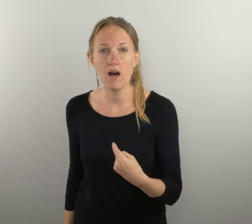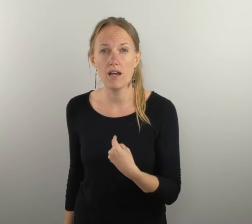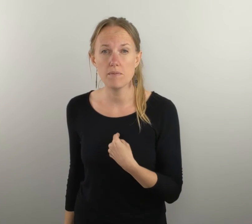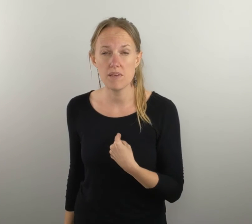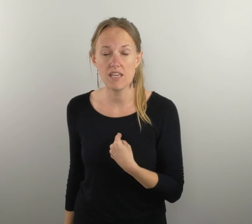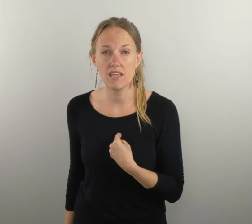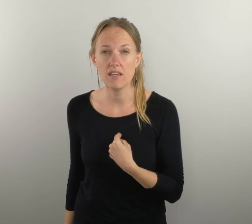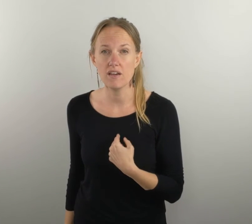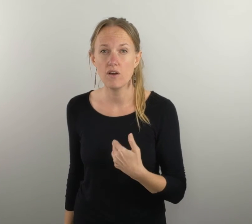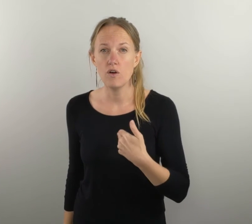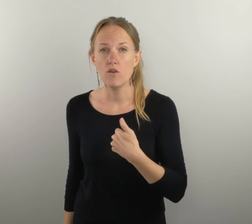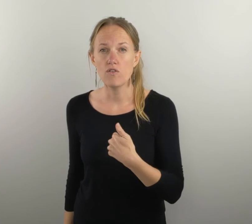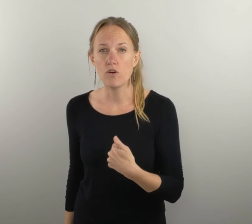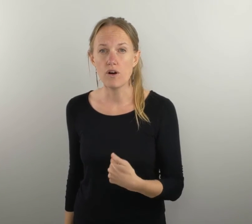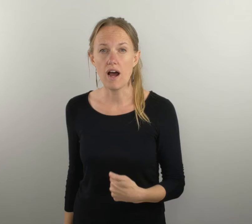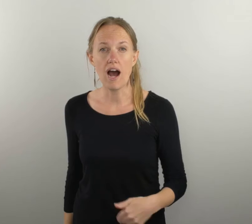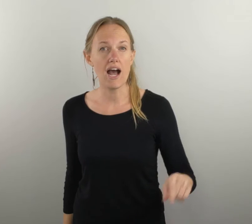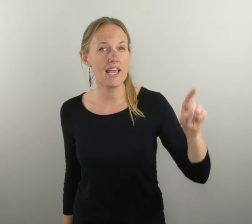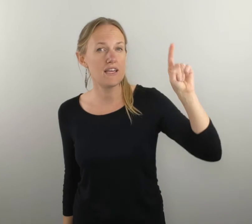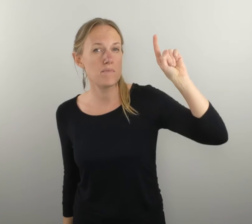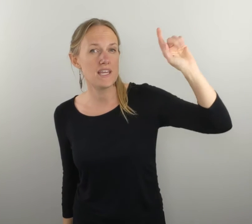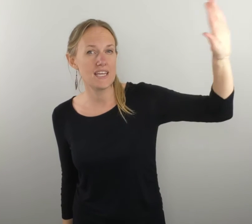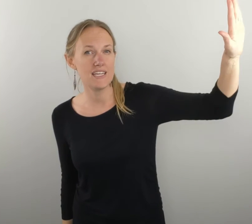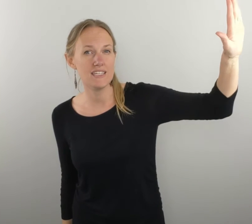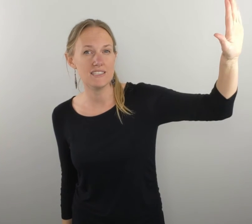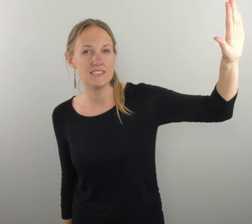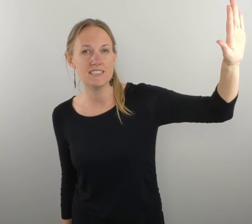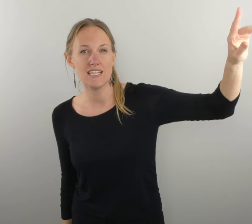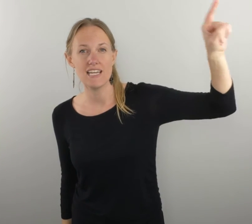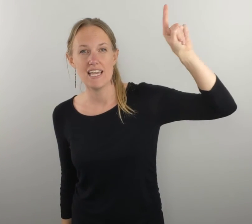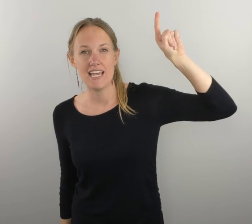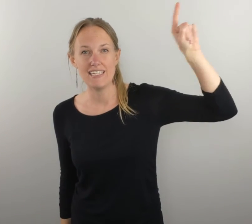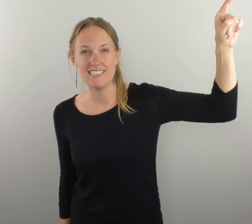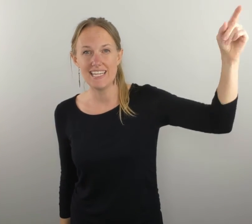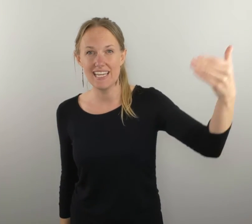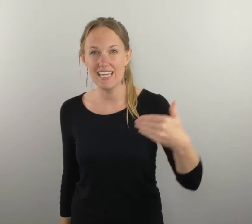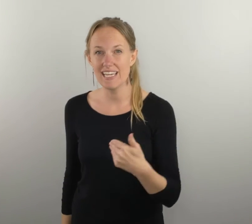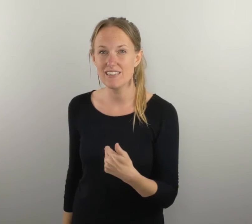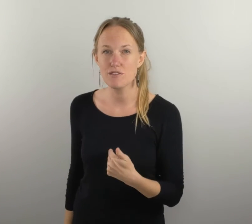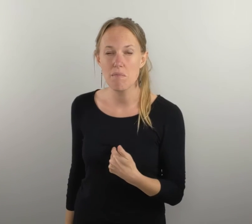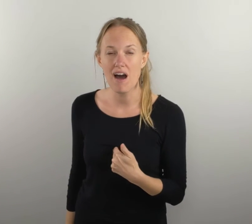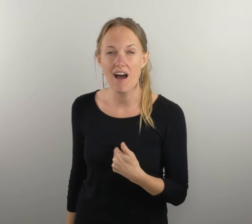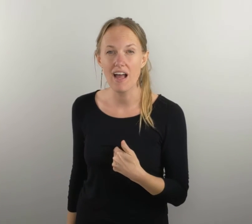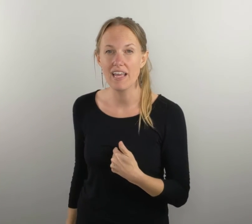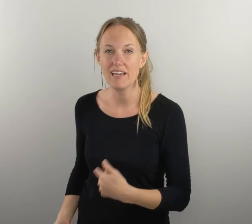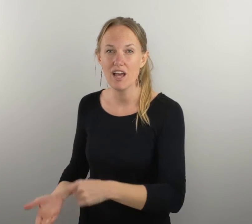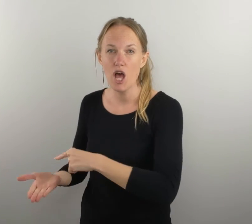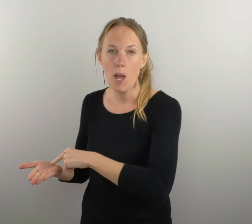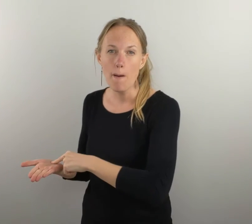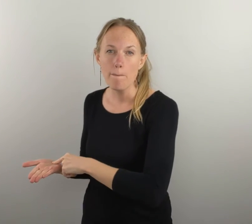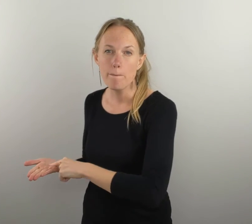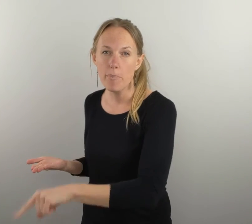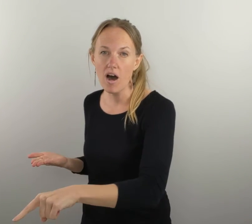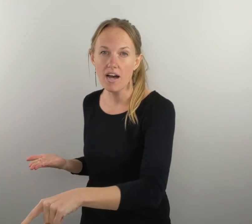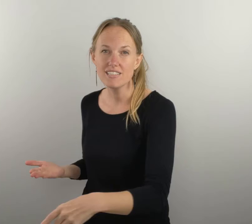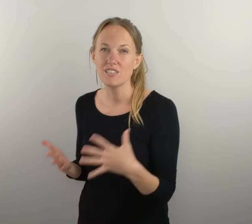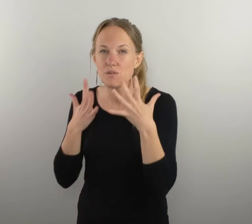on me, for I am his and he is mine, bought with